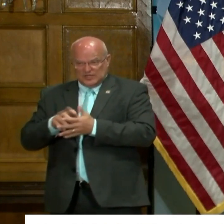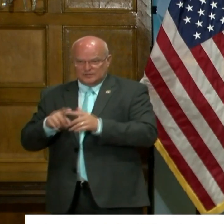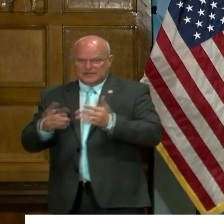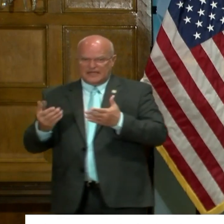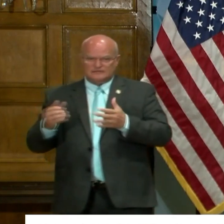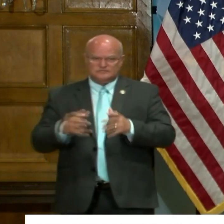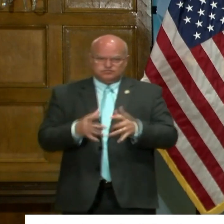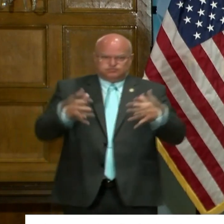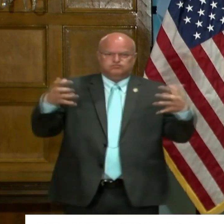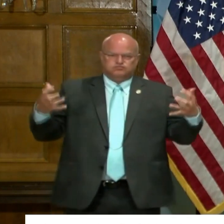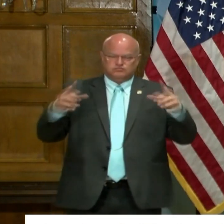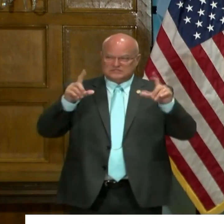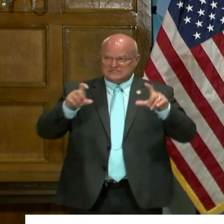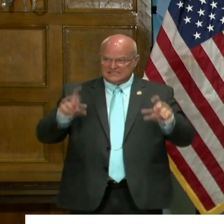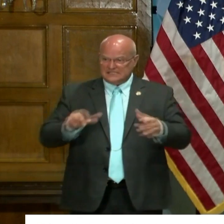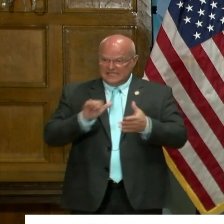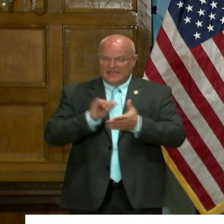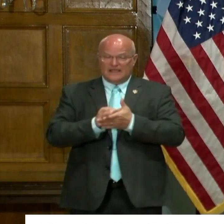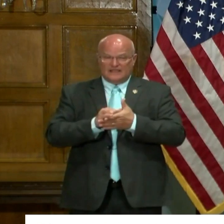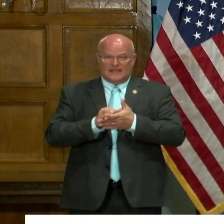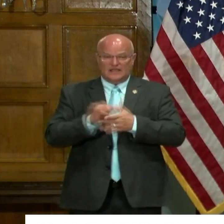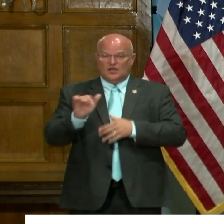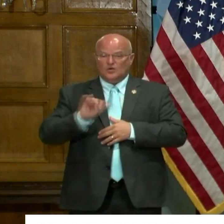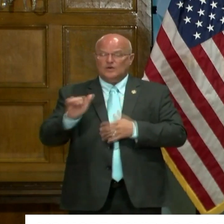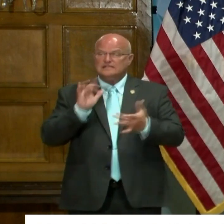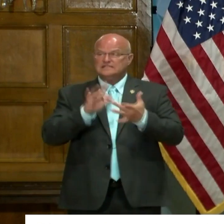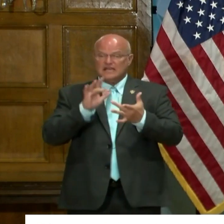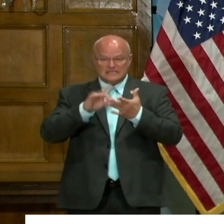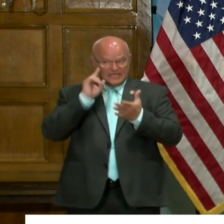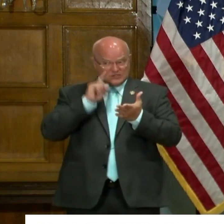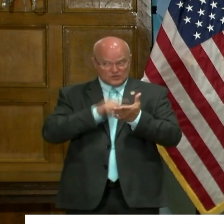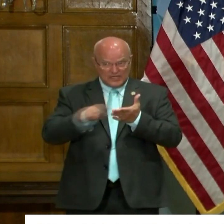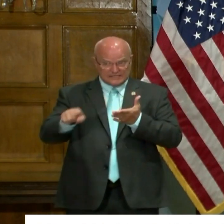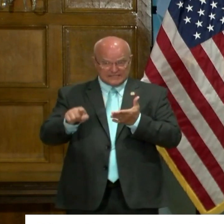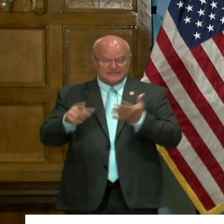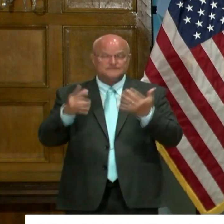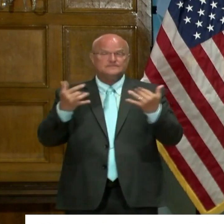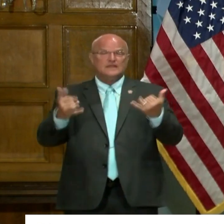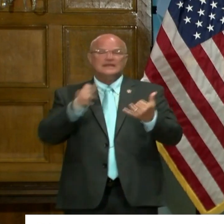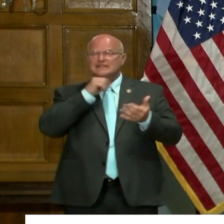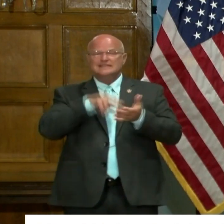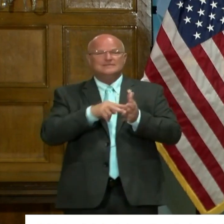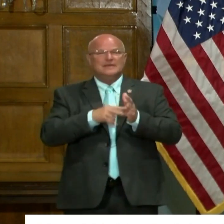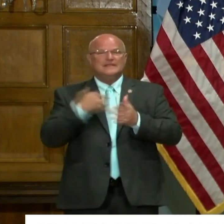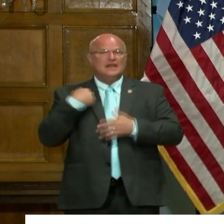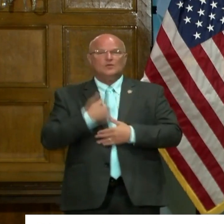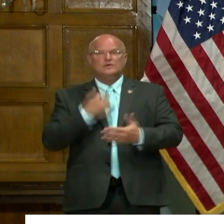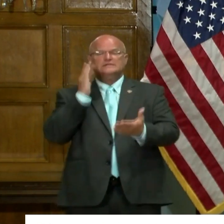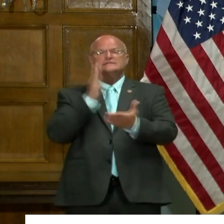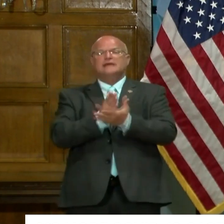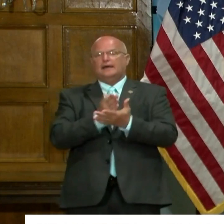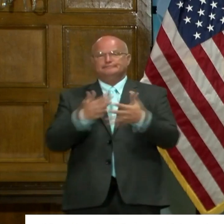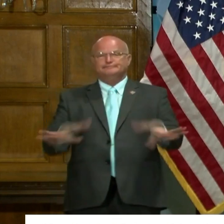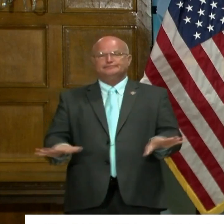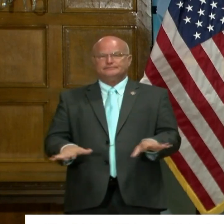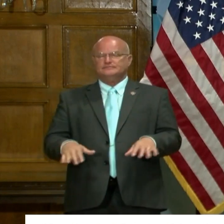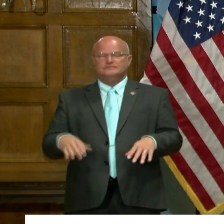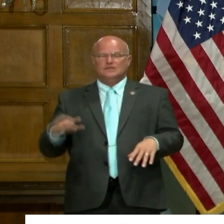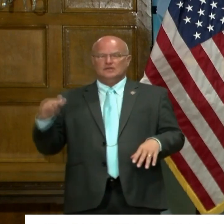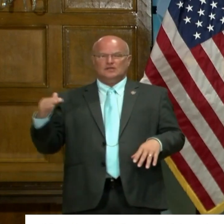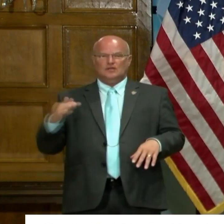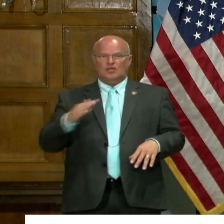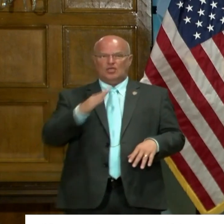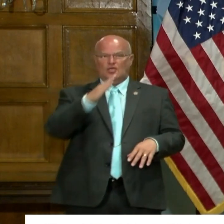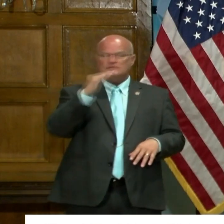chain. Now we've got that capacity as well as contact tracing. Now that doesn't mean that we stopped trying to flatten that